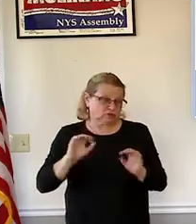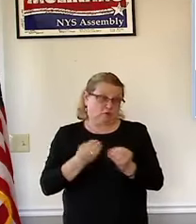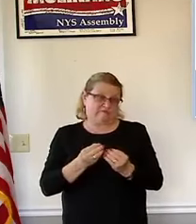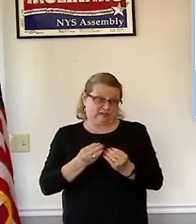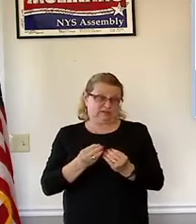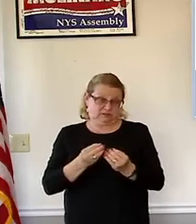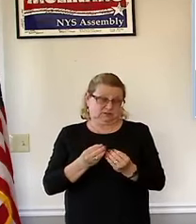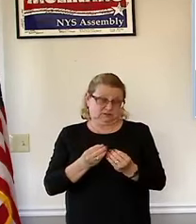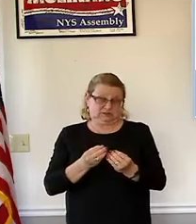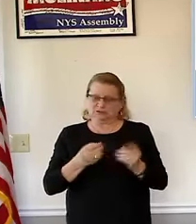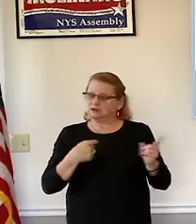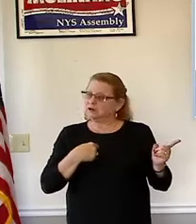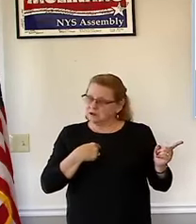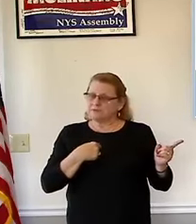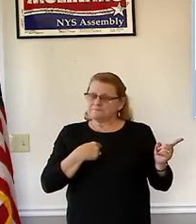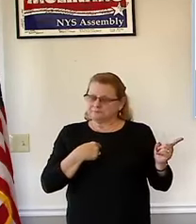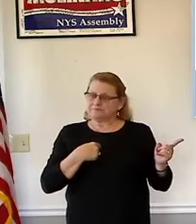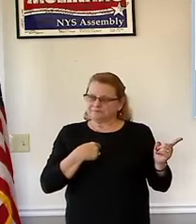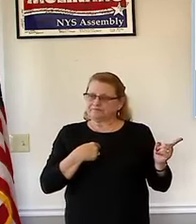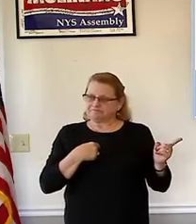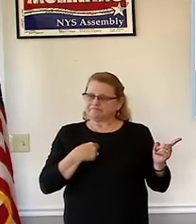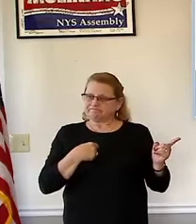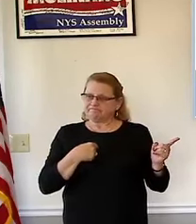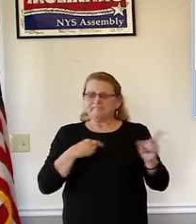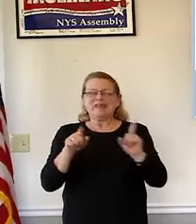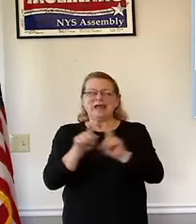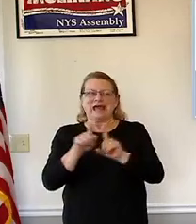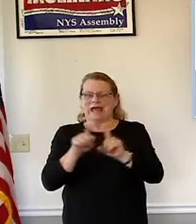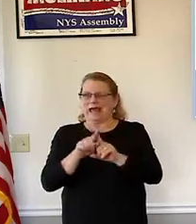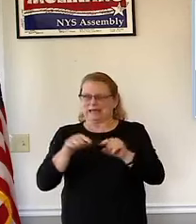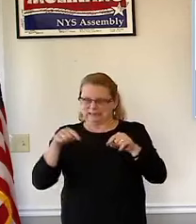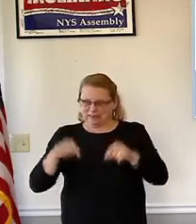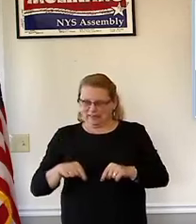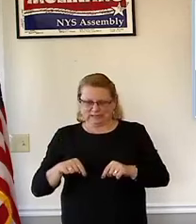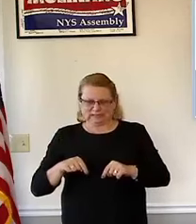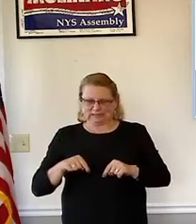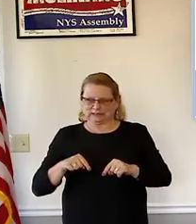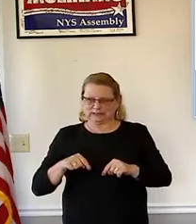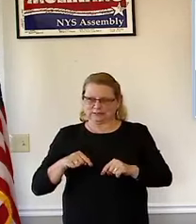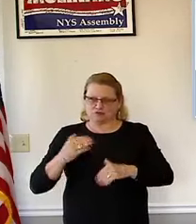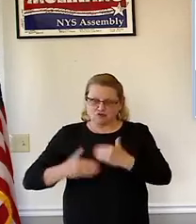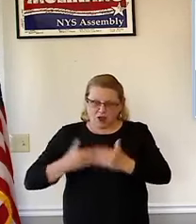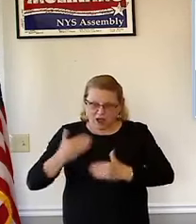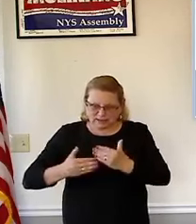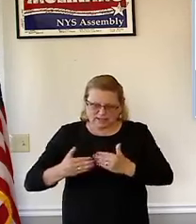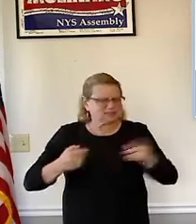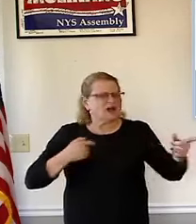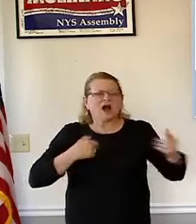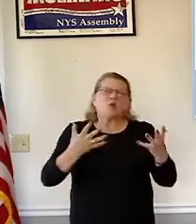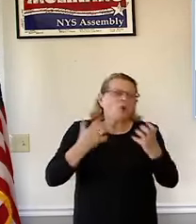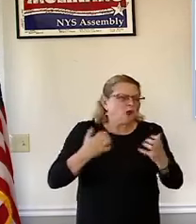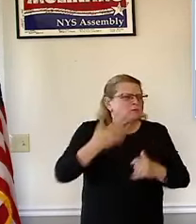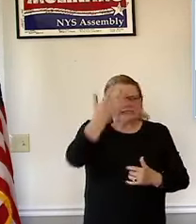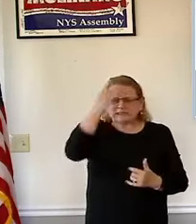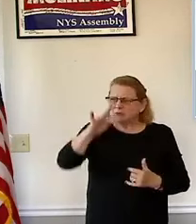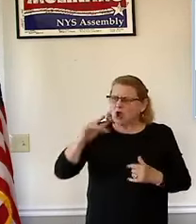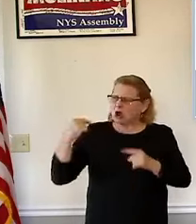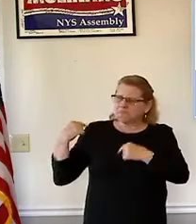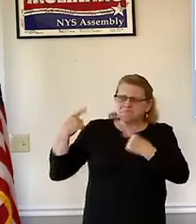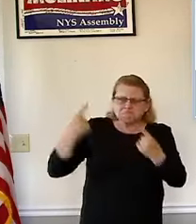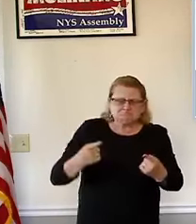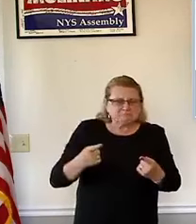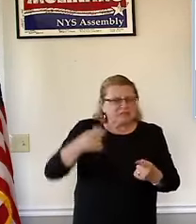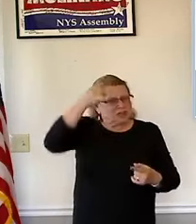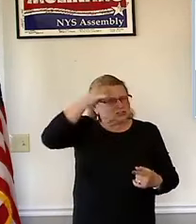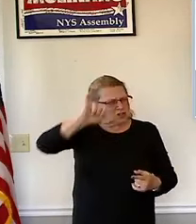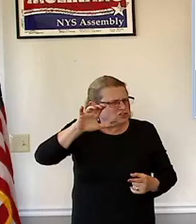Listen, I am all for, as we went into this crisis, being smart about decision-making. Dutchess County with Ulster closed